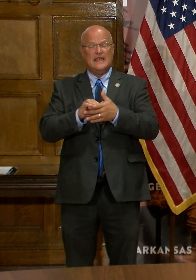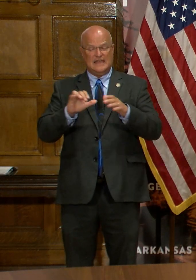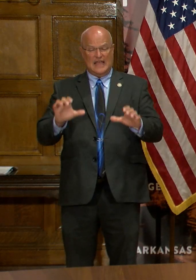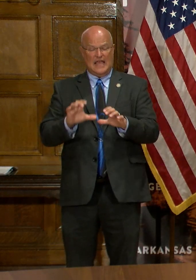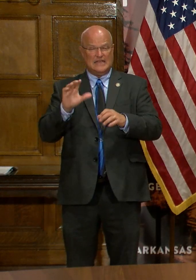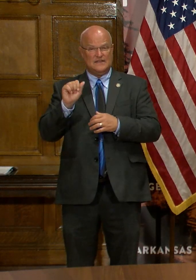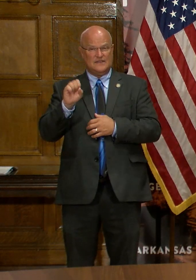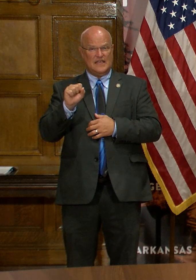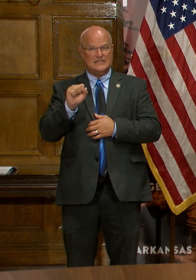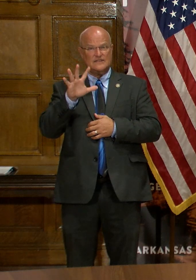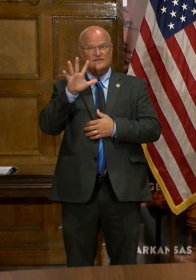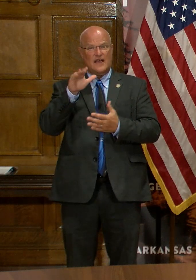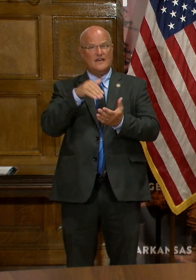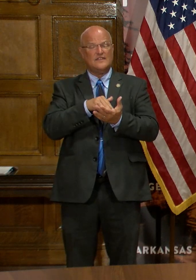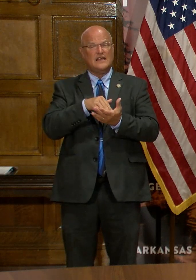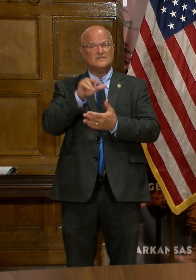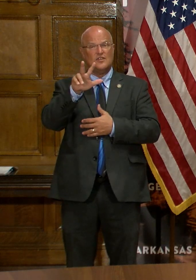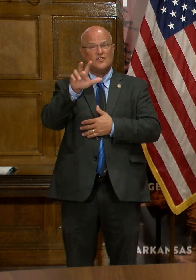active cases to